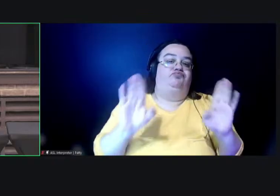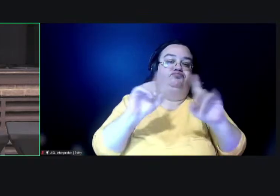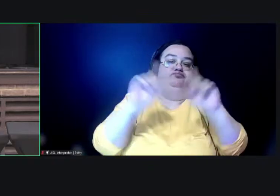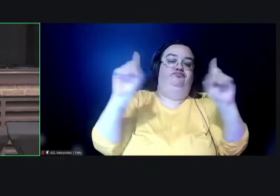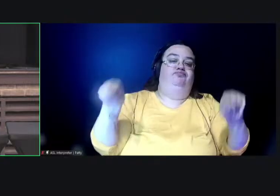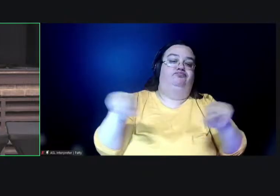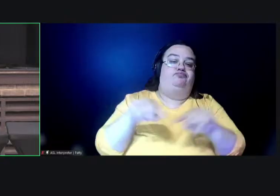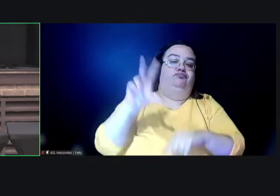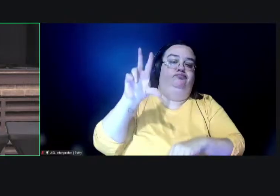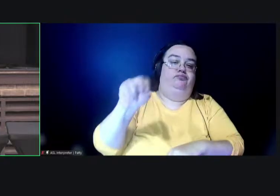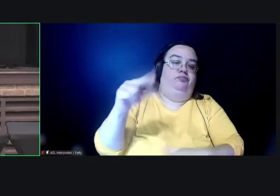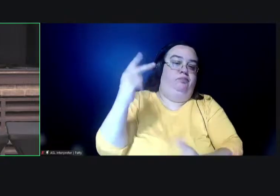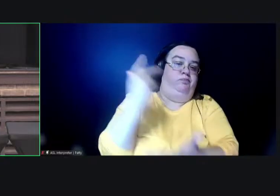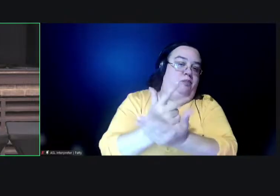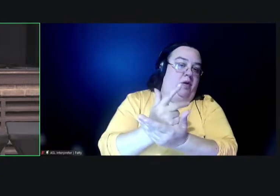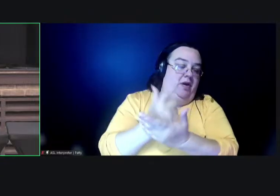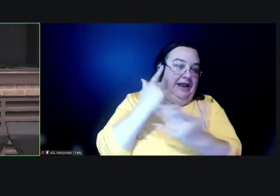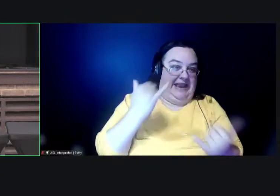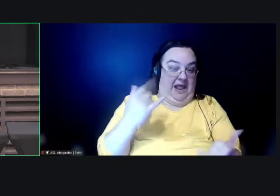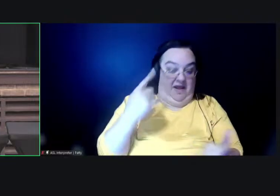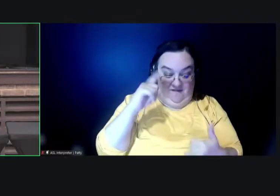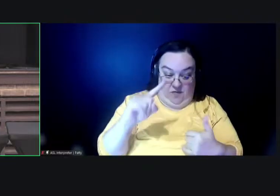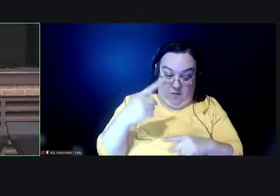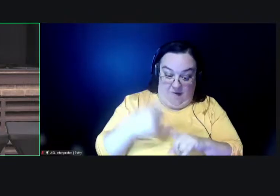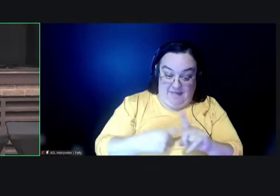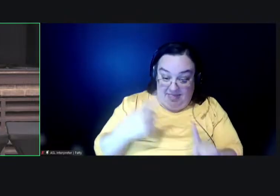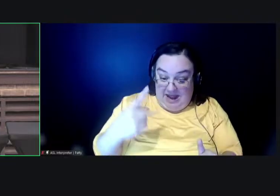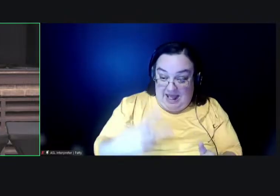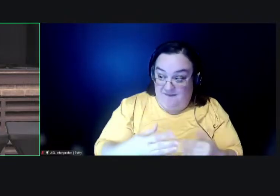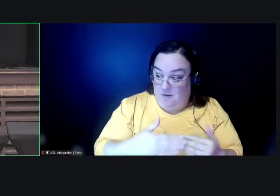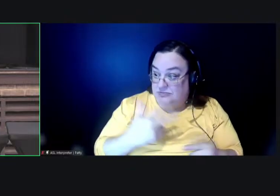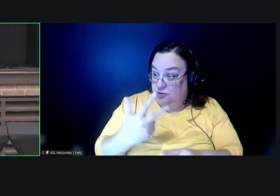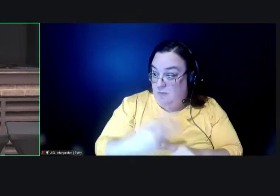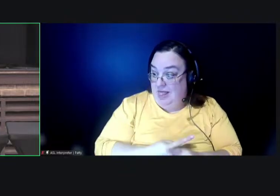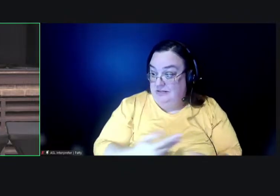signs for now, what, a month and a half, 2 months?